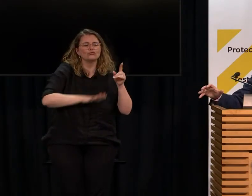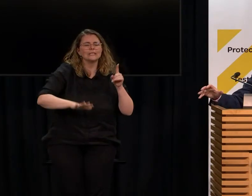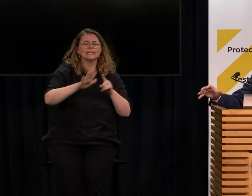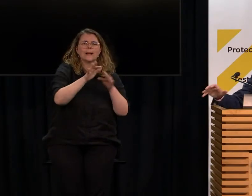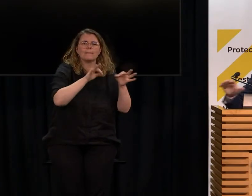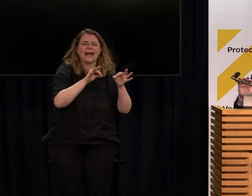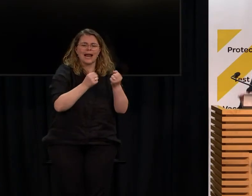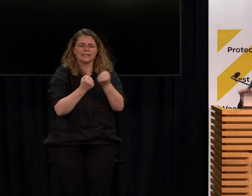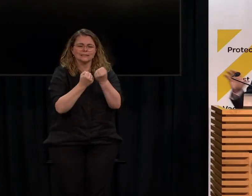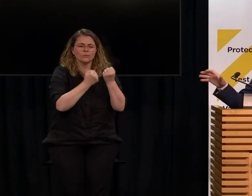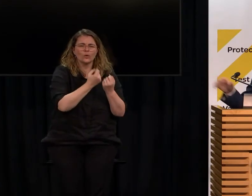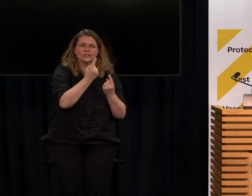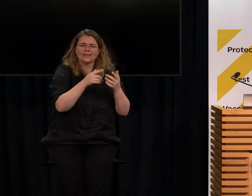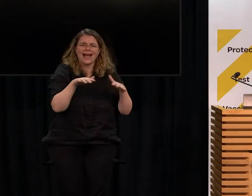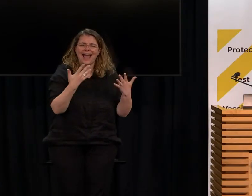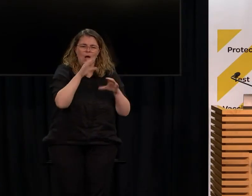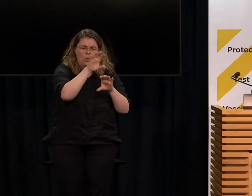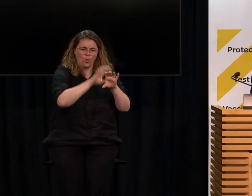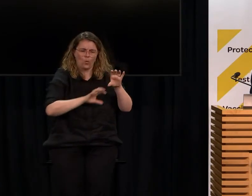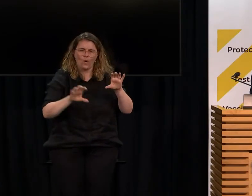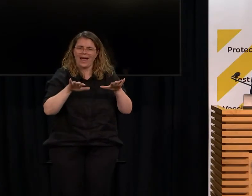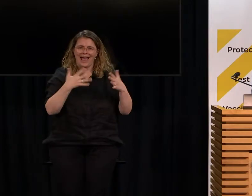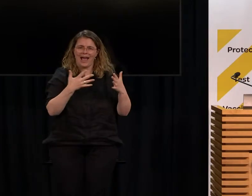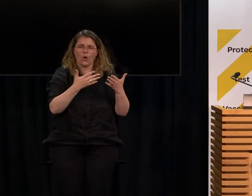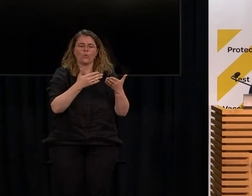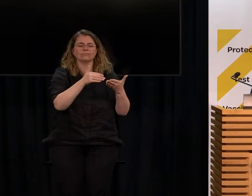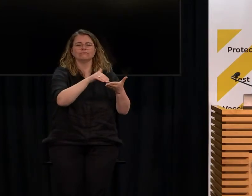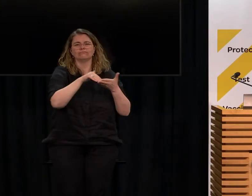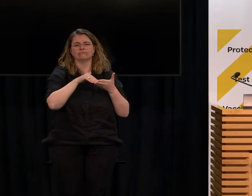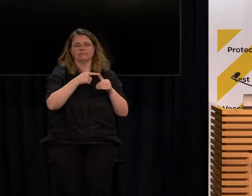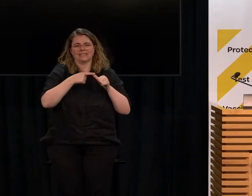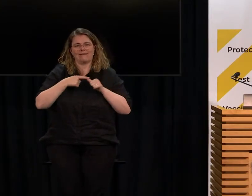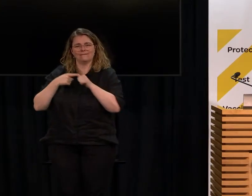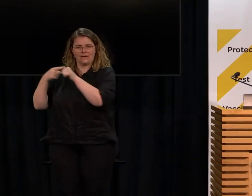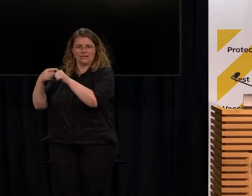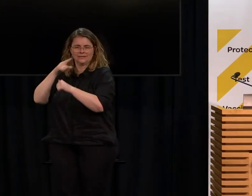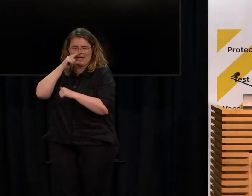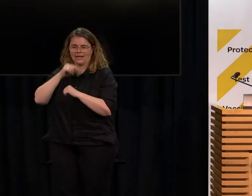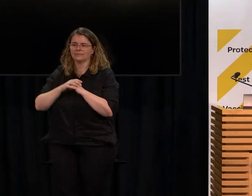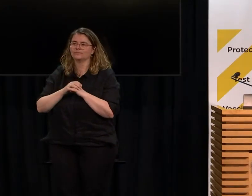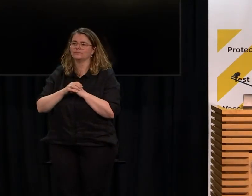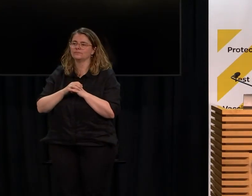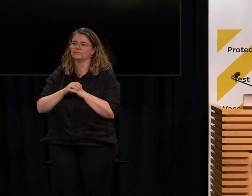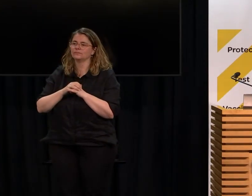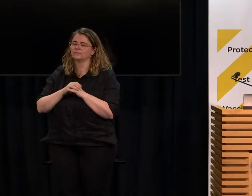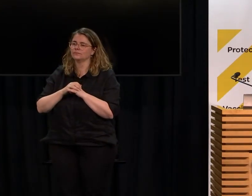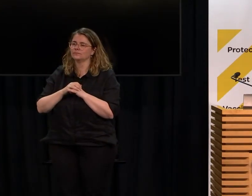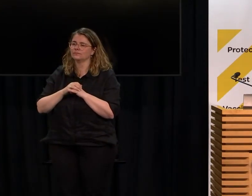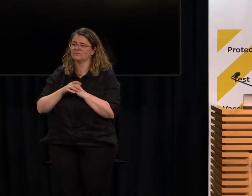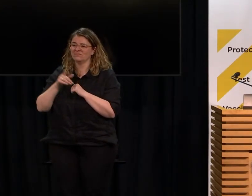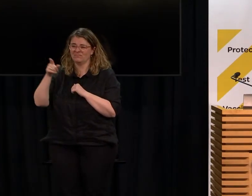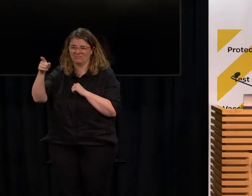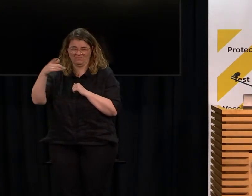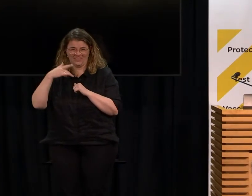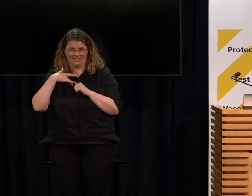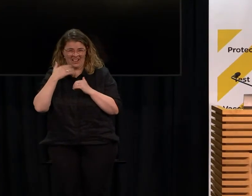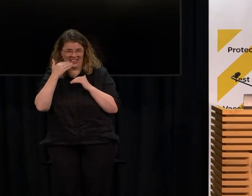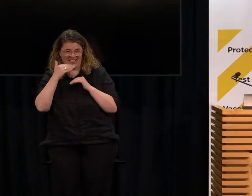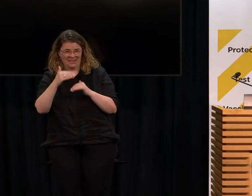will support each other, and that again will help inform our advice around. Are you reaching a limit of what the state can do in some of